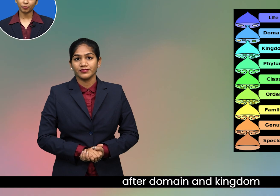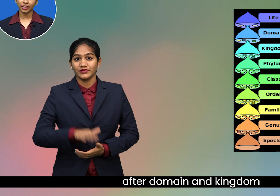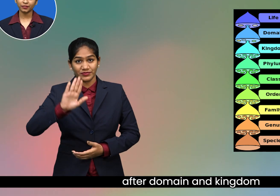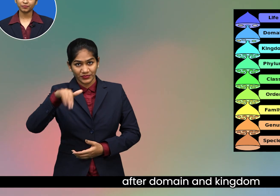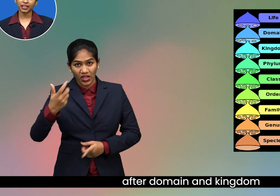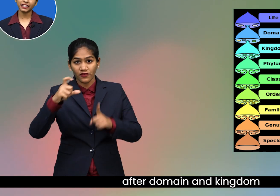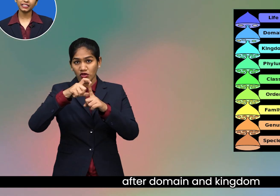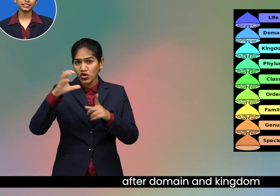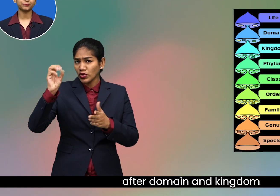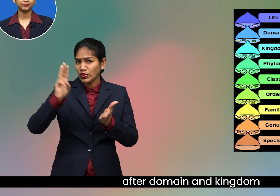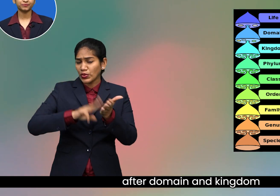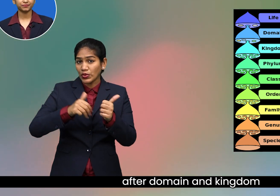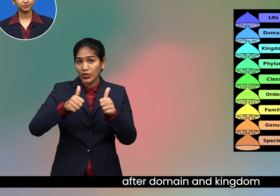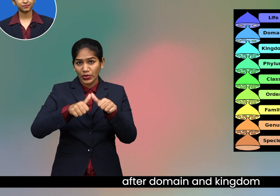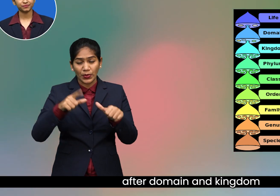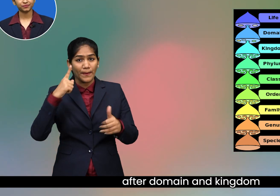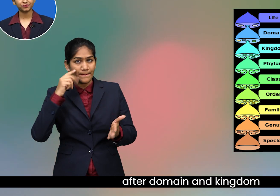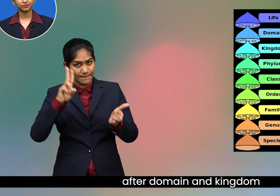after domain and kingdom.